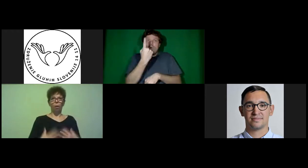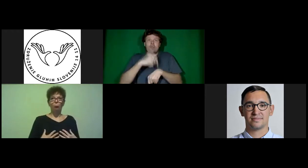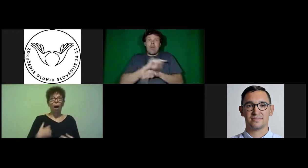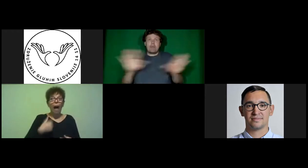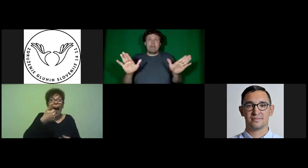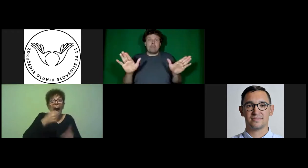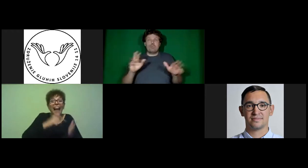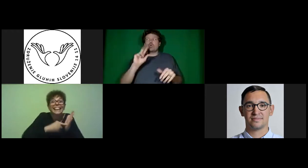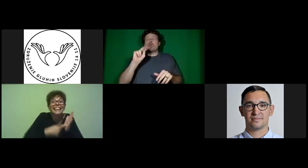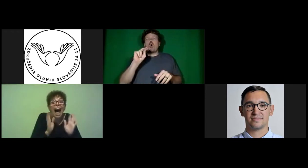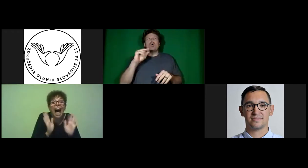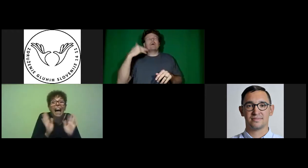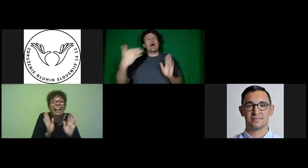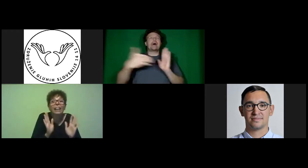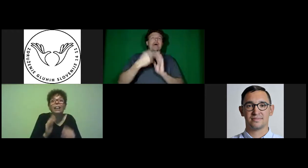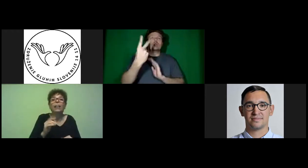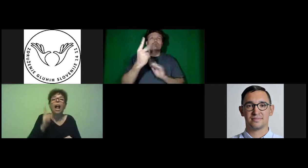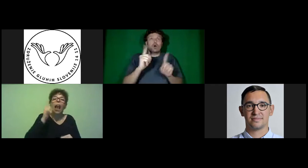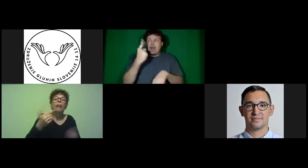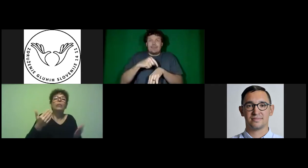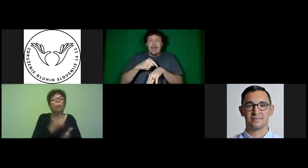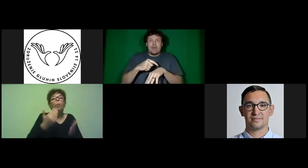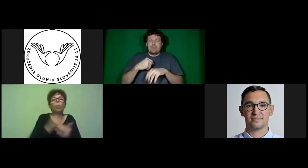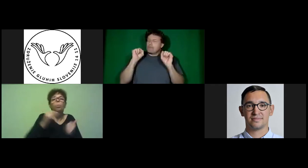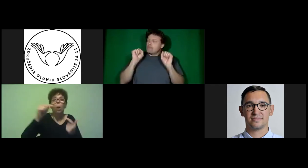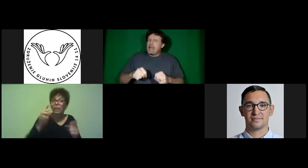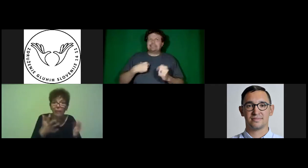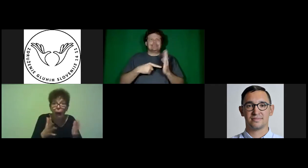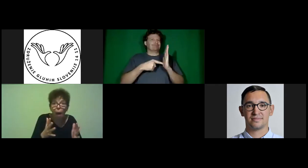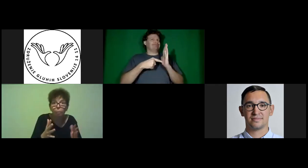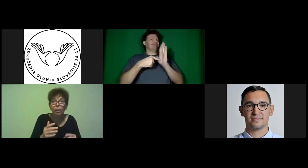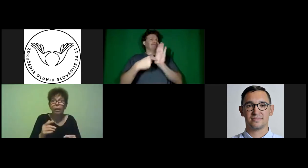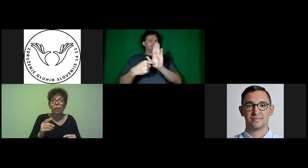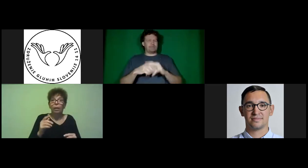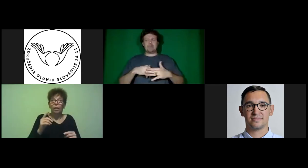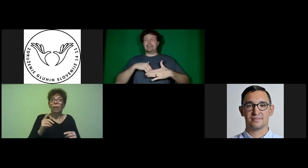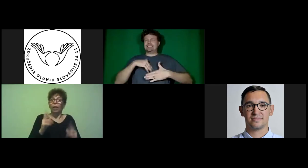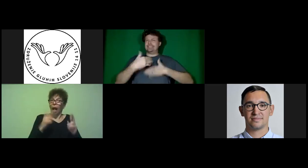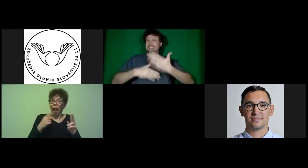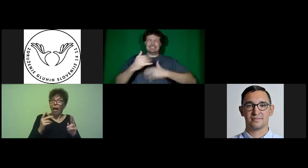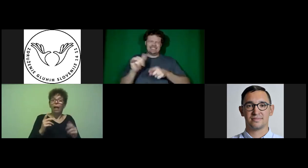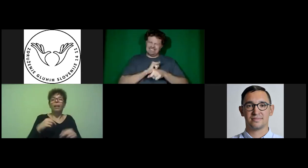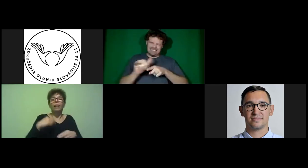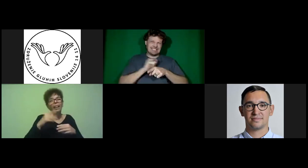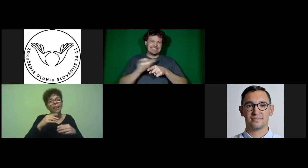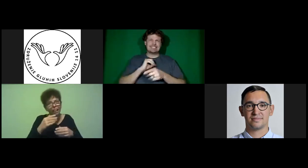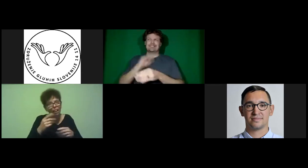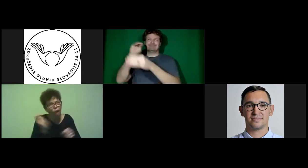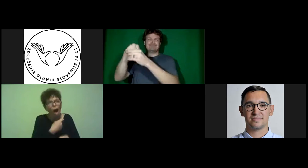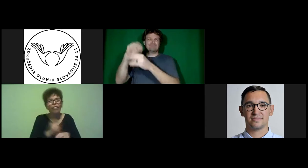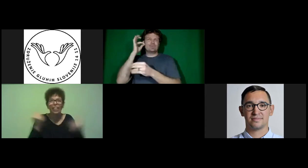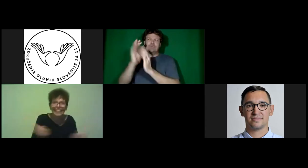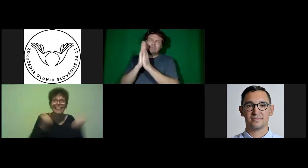could, because this was a one-off opportunity. Really the only opportunity I had to show